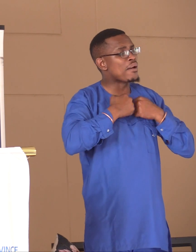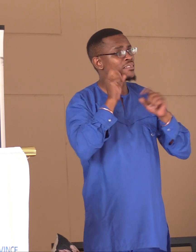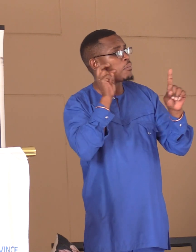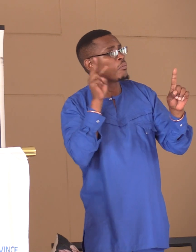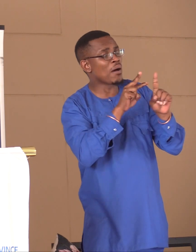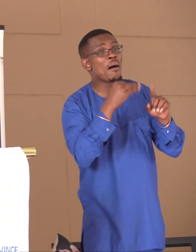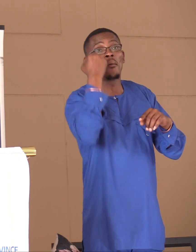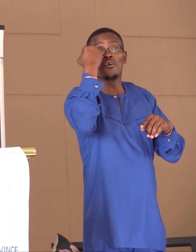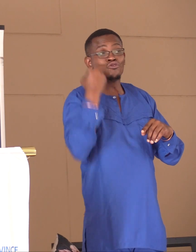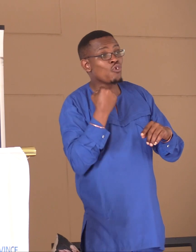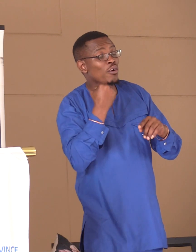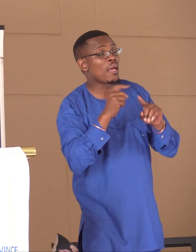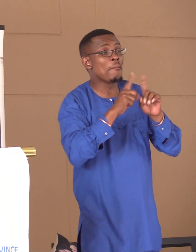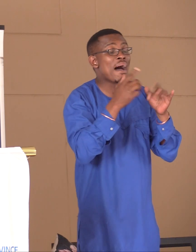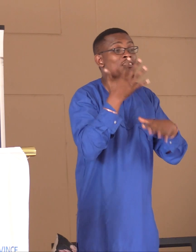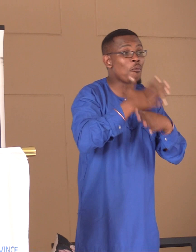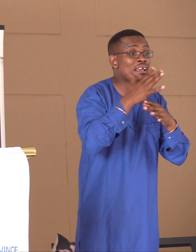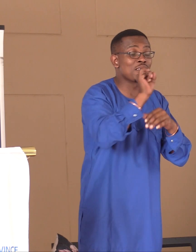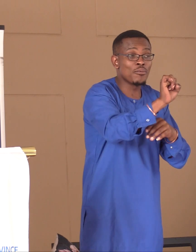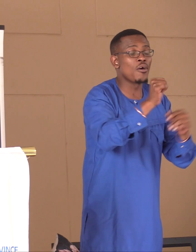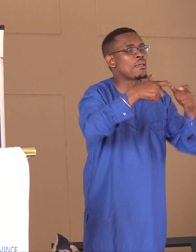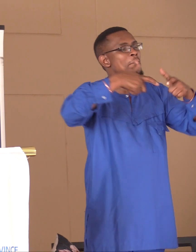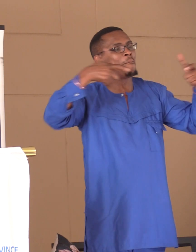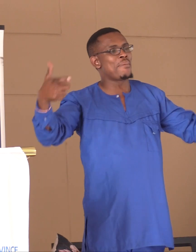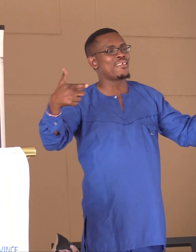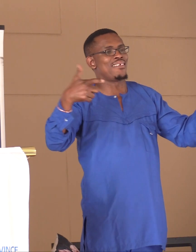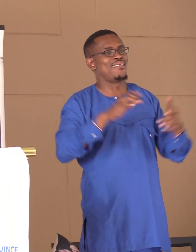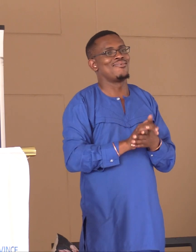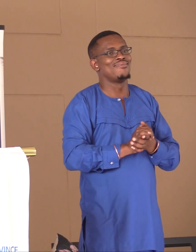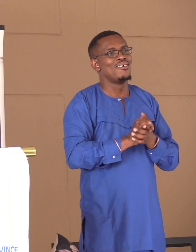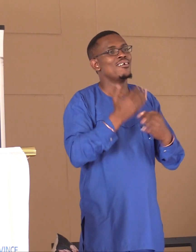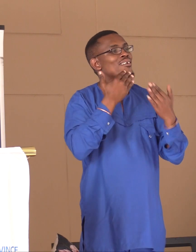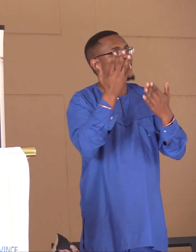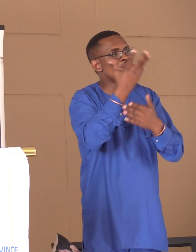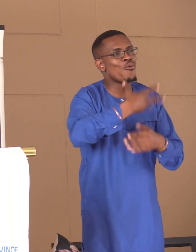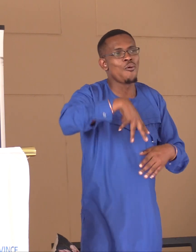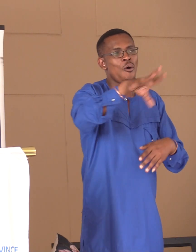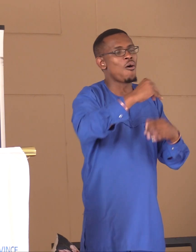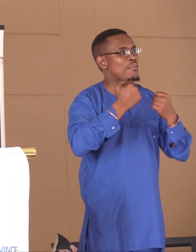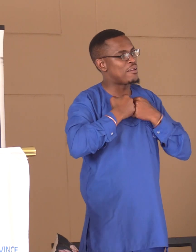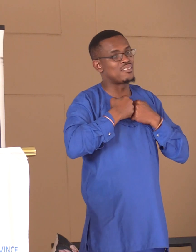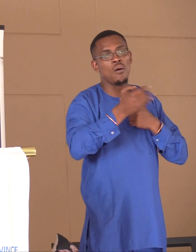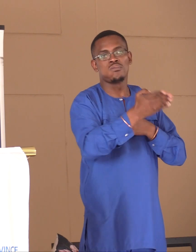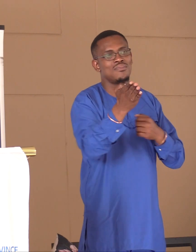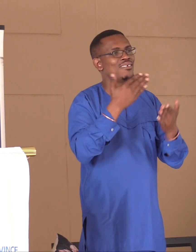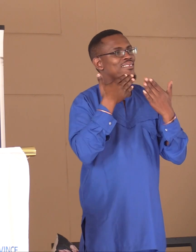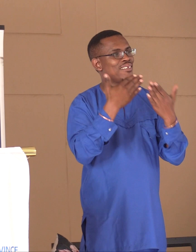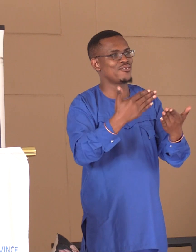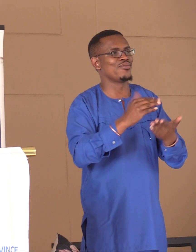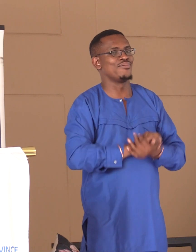o mokhusa yana mara o dira ditiro tse di tona. Ke a le leboga ba lotlhe batsadi ba leng teng. I thank you